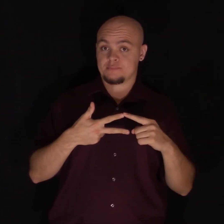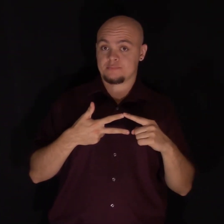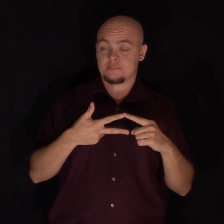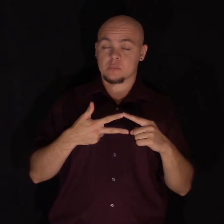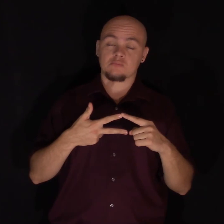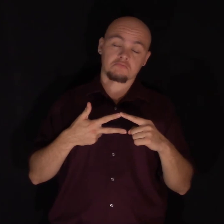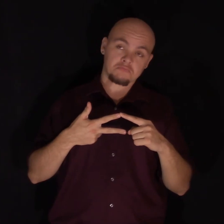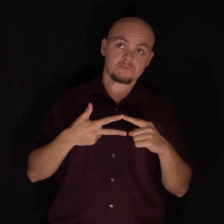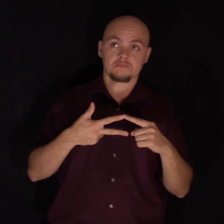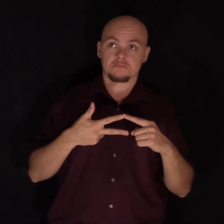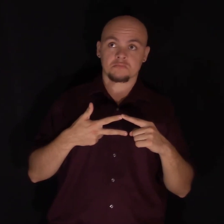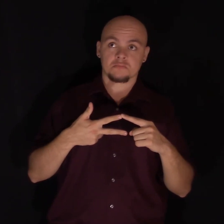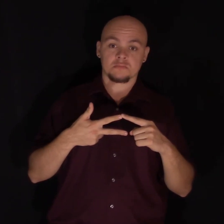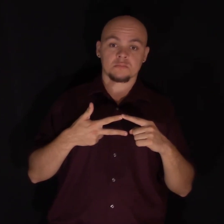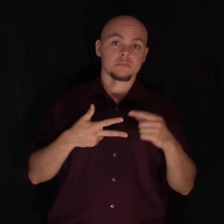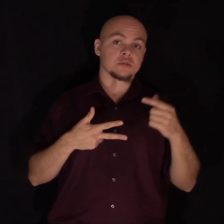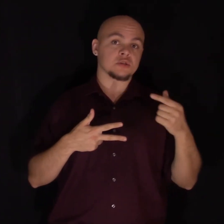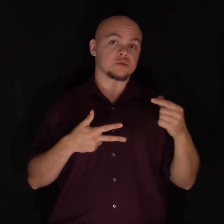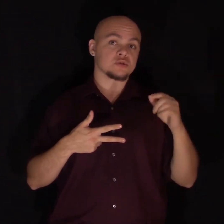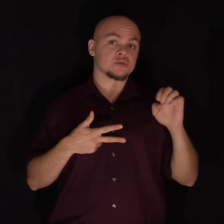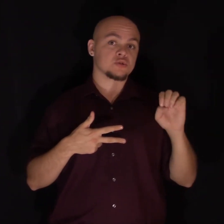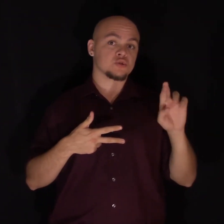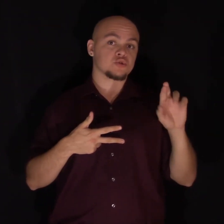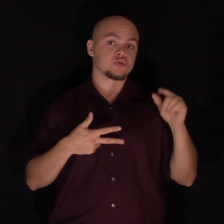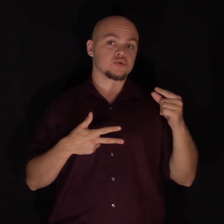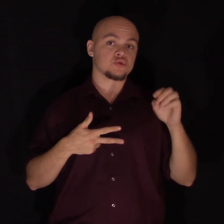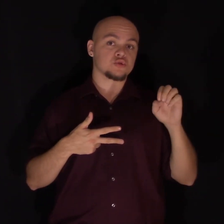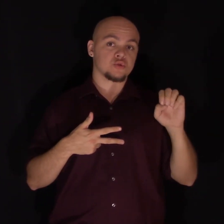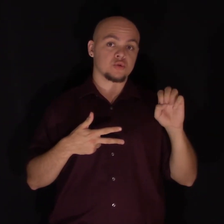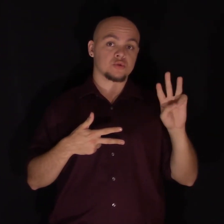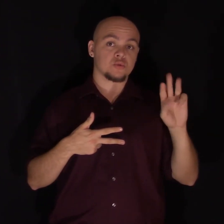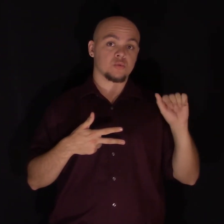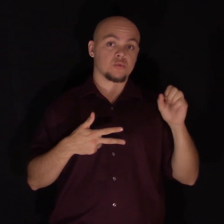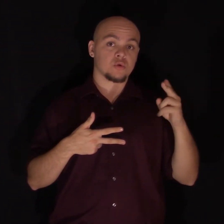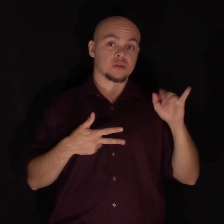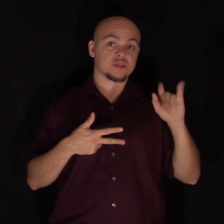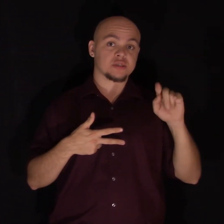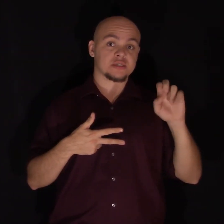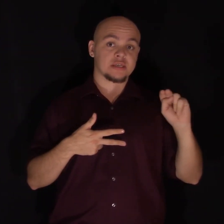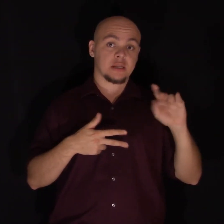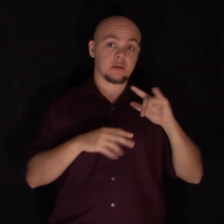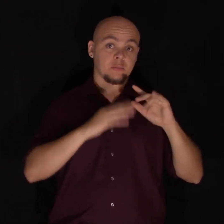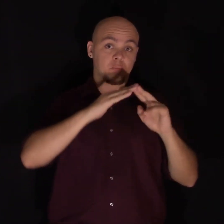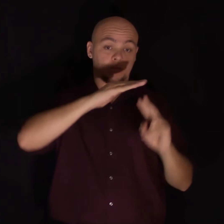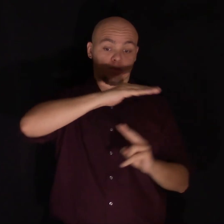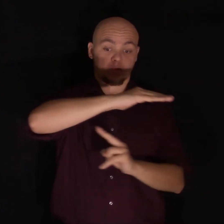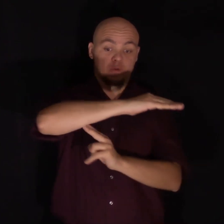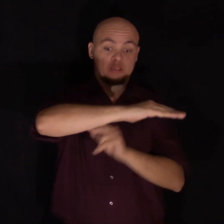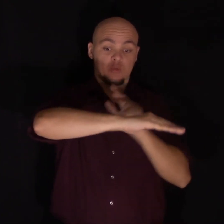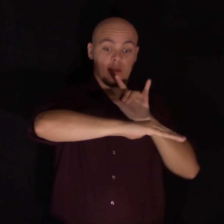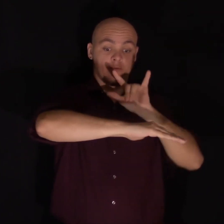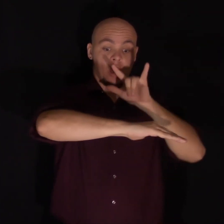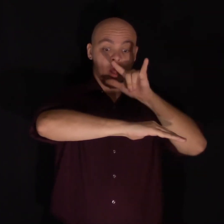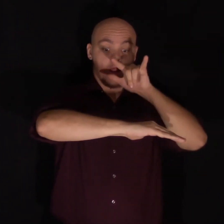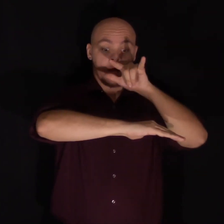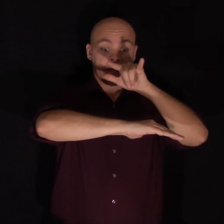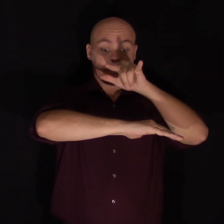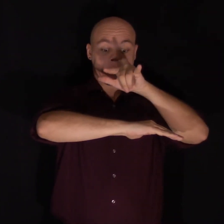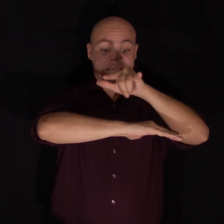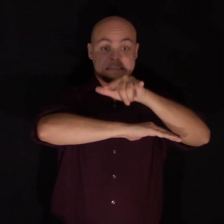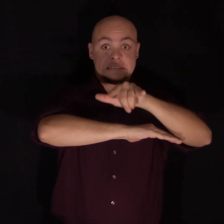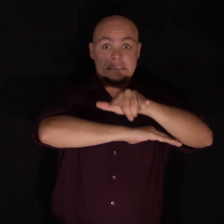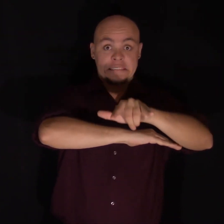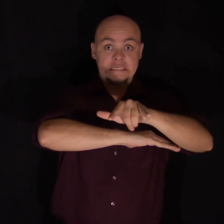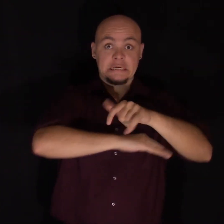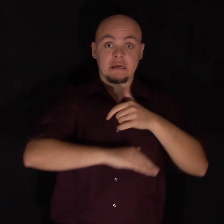we clear the George Washington Bridge, which was by not a lot, I thought about, wow, I